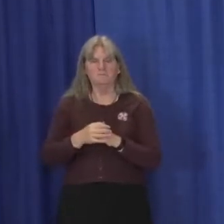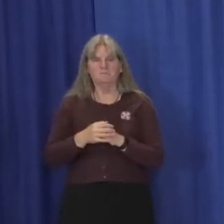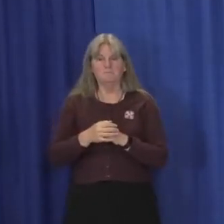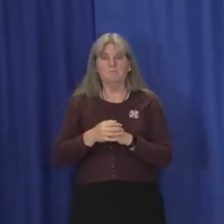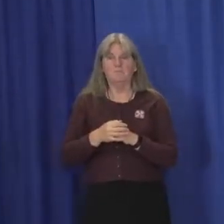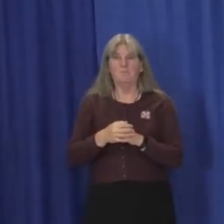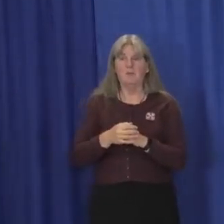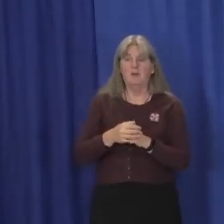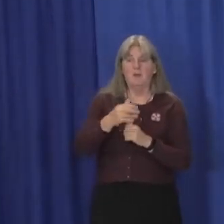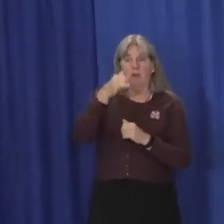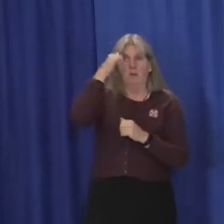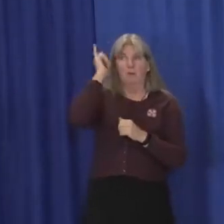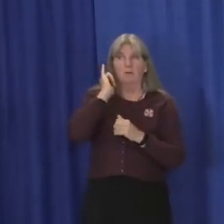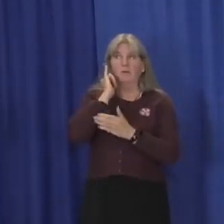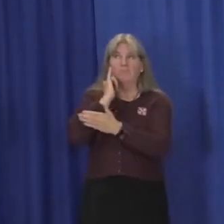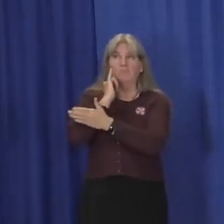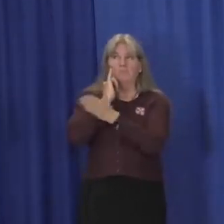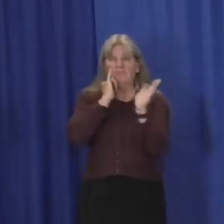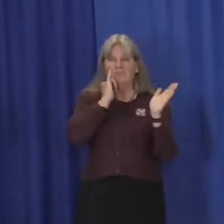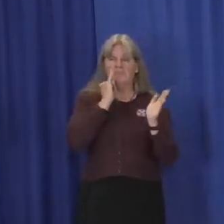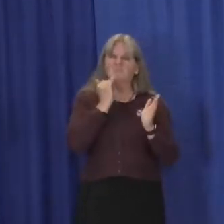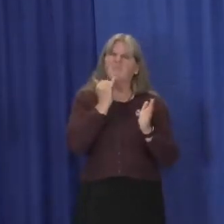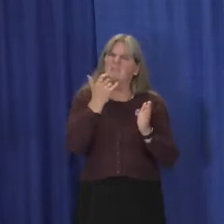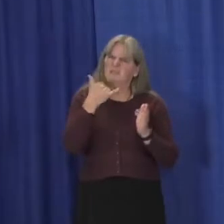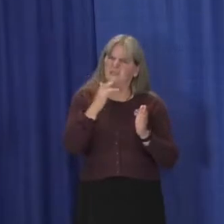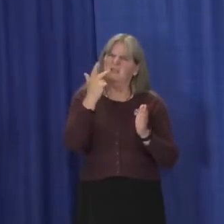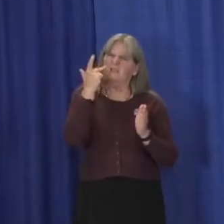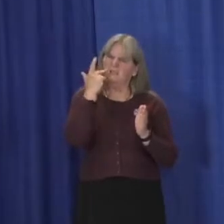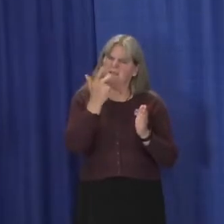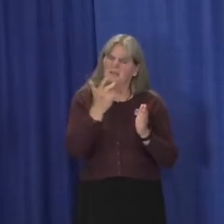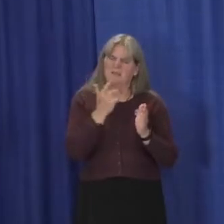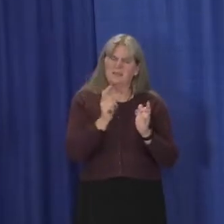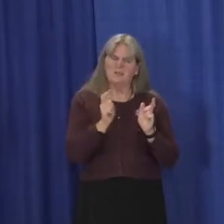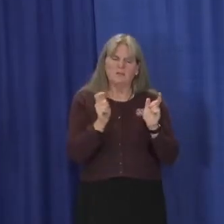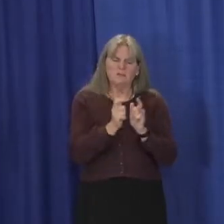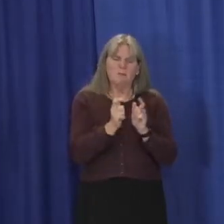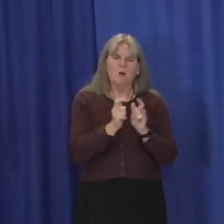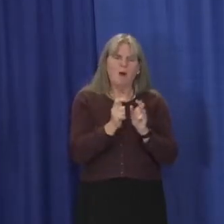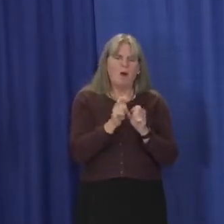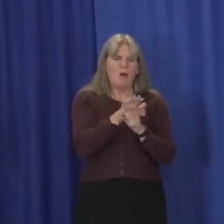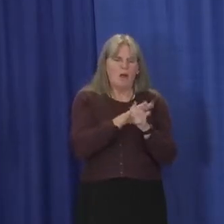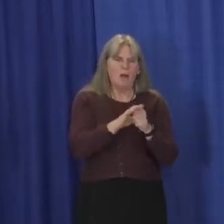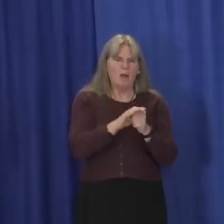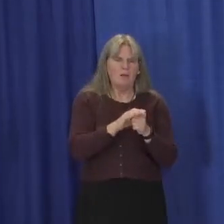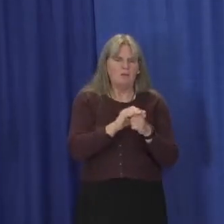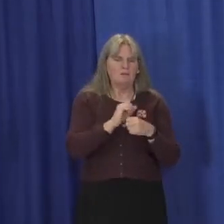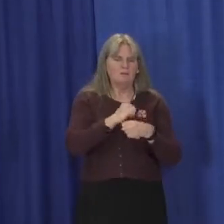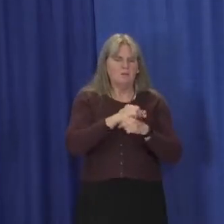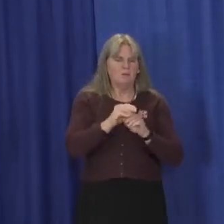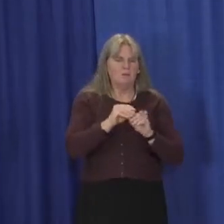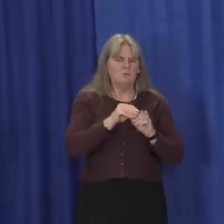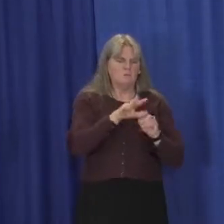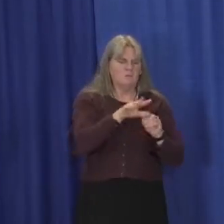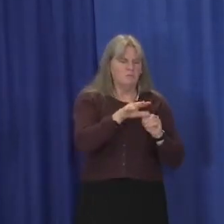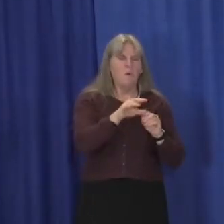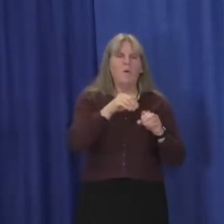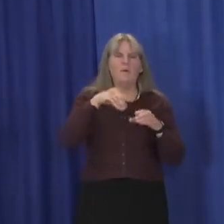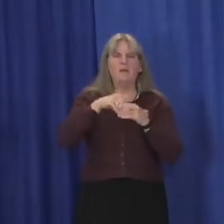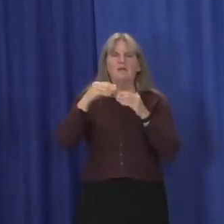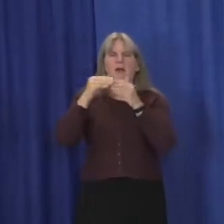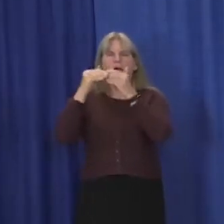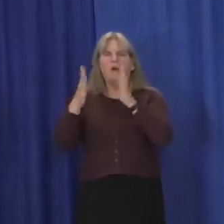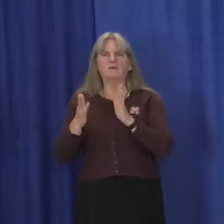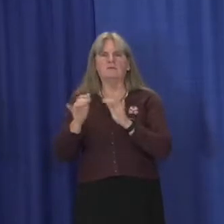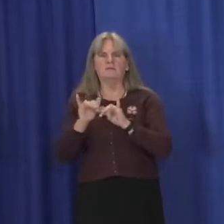Overall in Yukon, we continue to see some transmission within local clusters and in household chains of transmission.